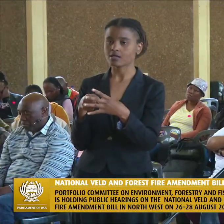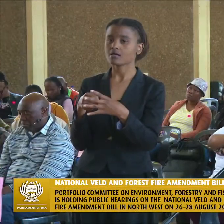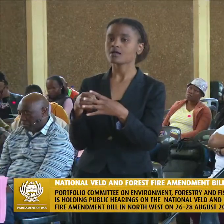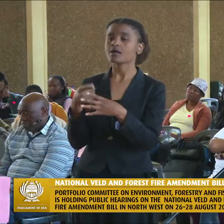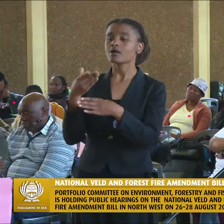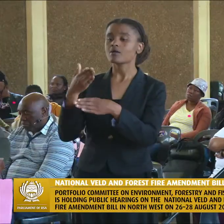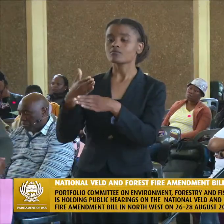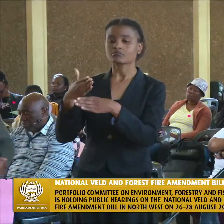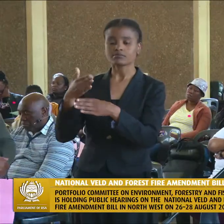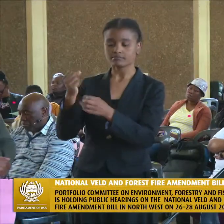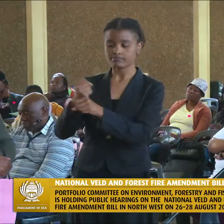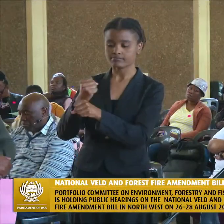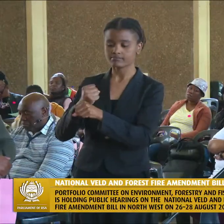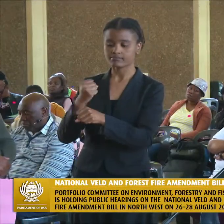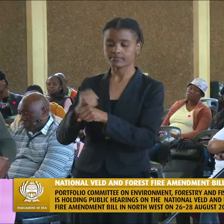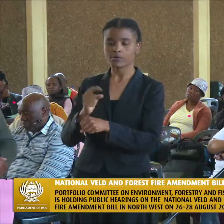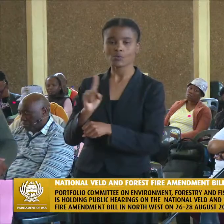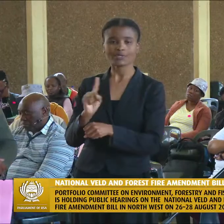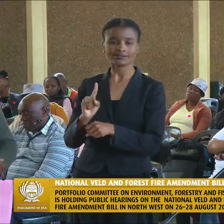breaks